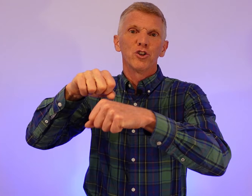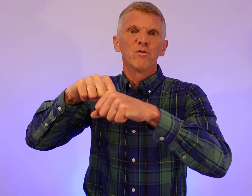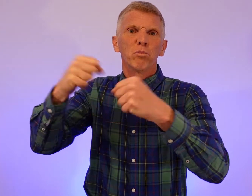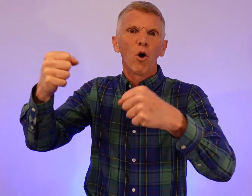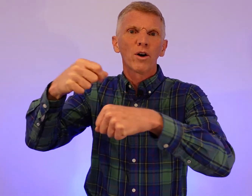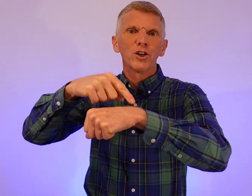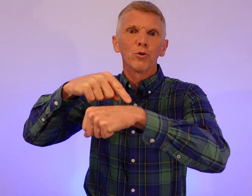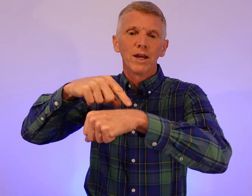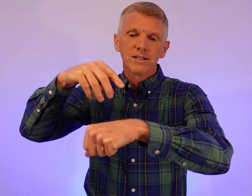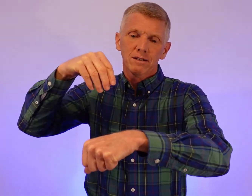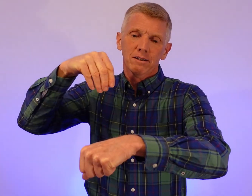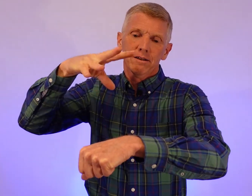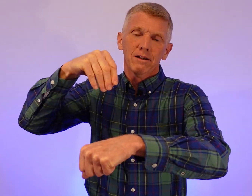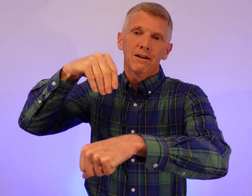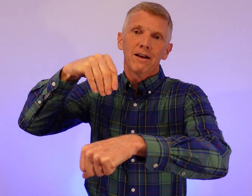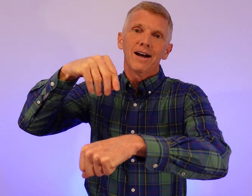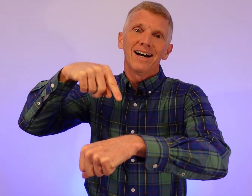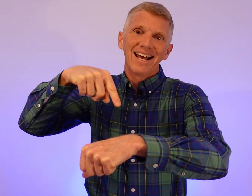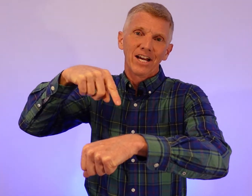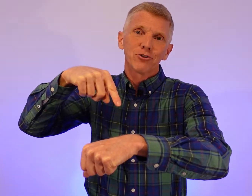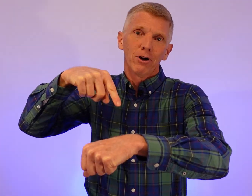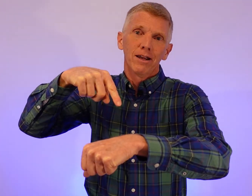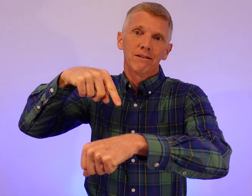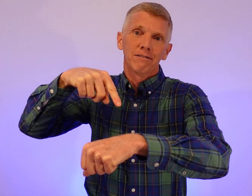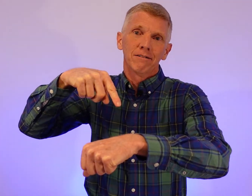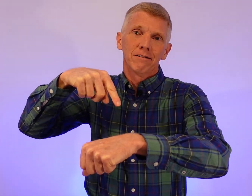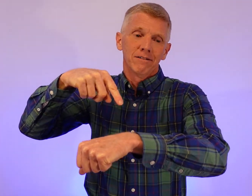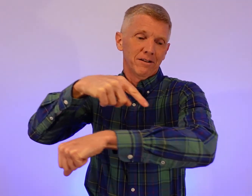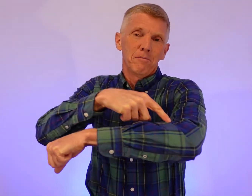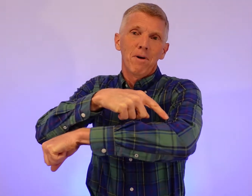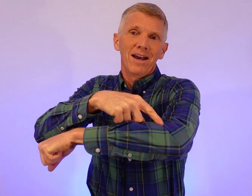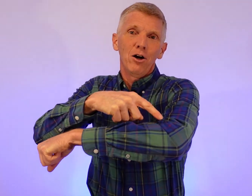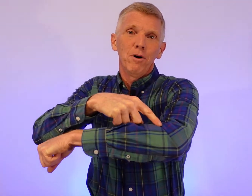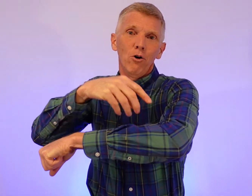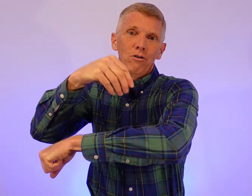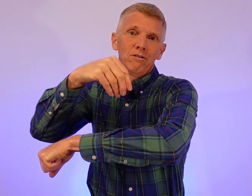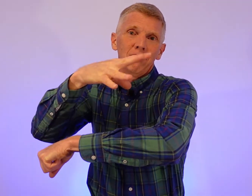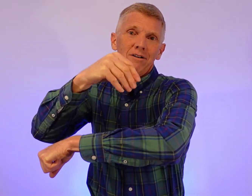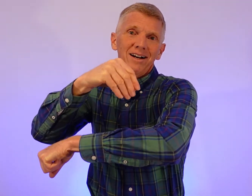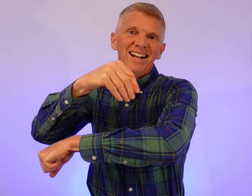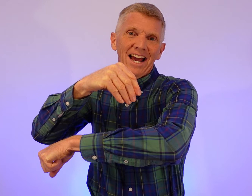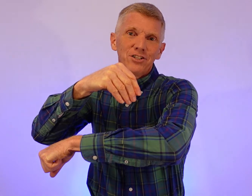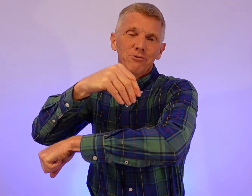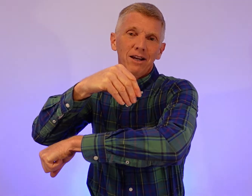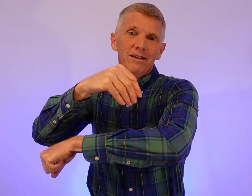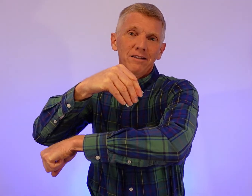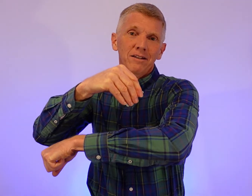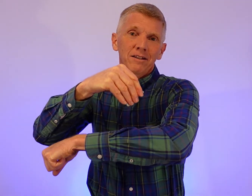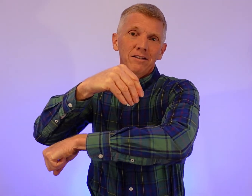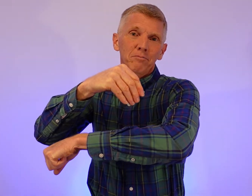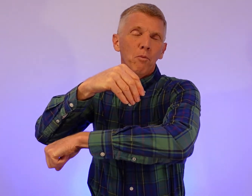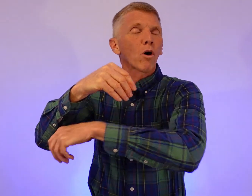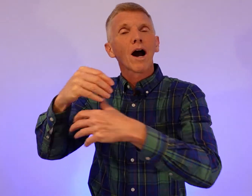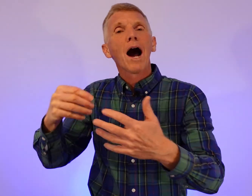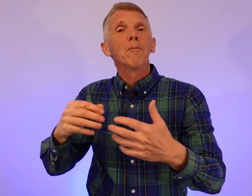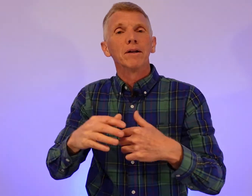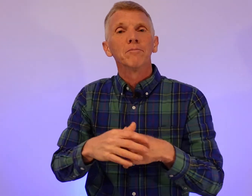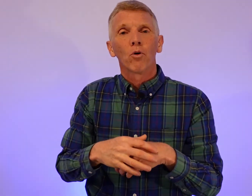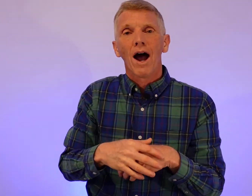you've broken your wrist, an x-ray. My elbow, an x-ray. But more common, more often